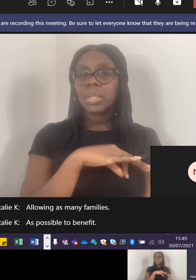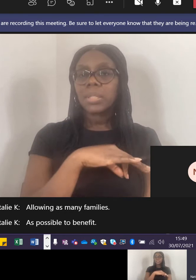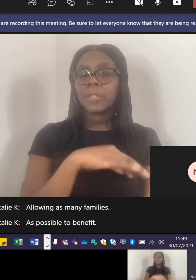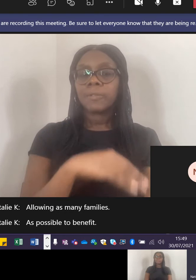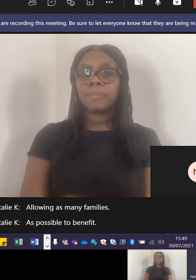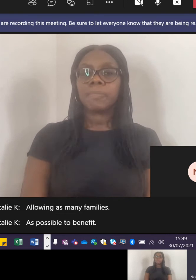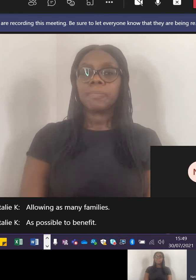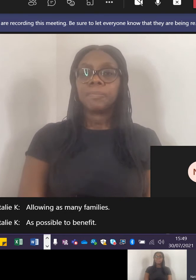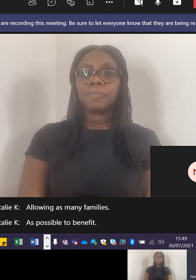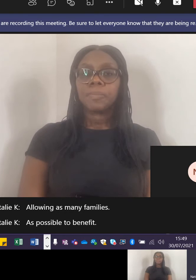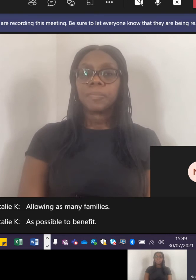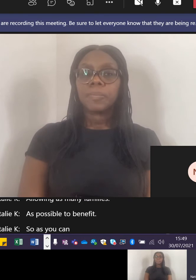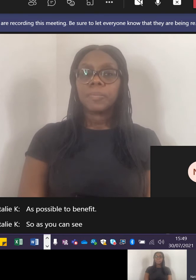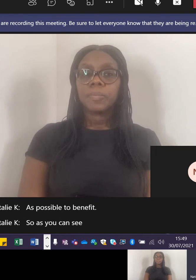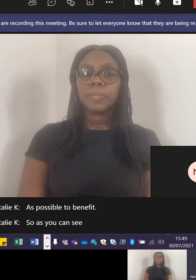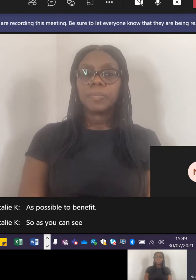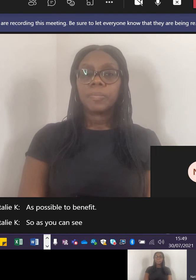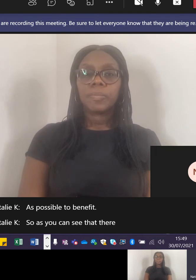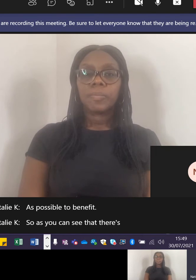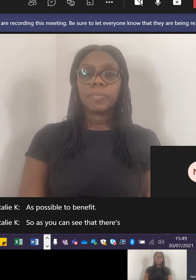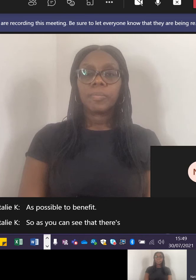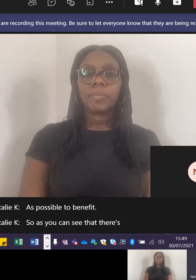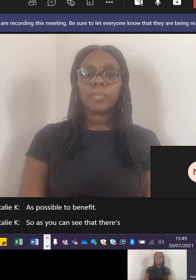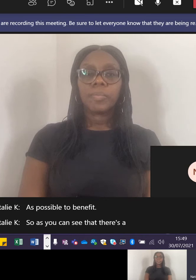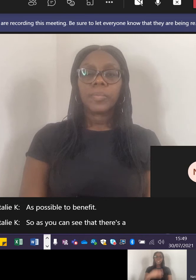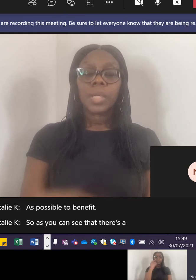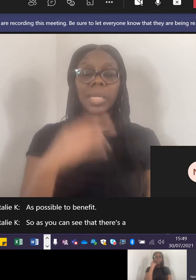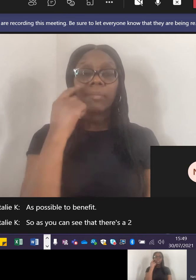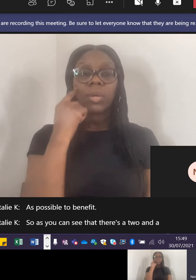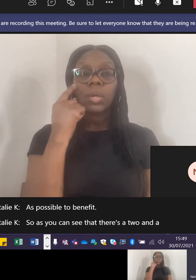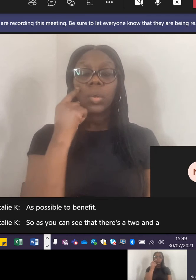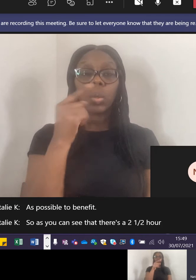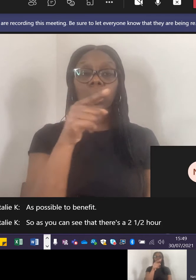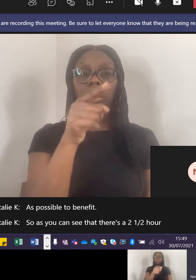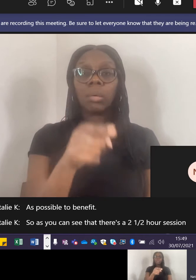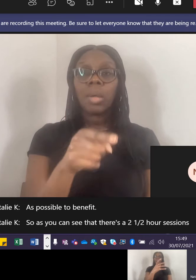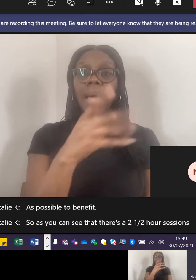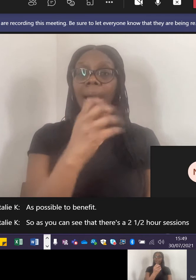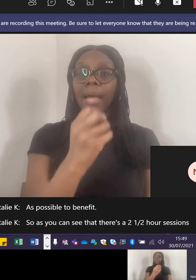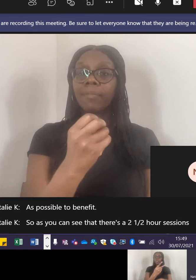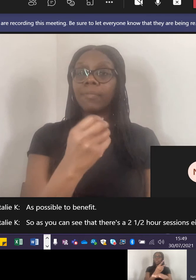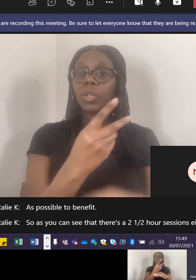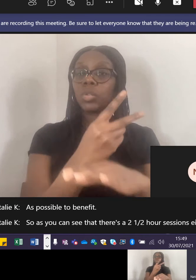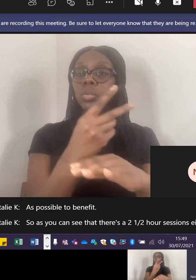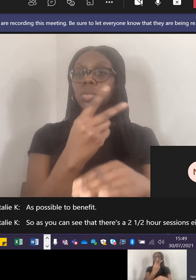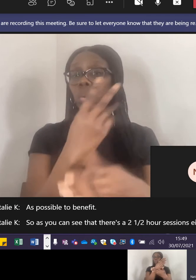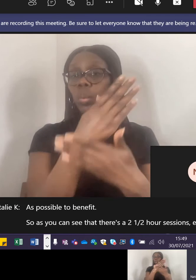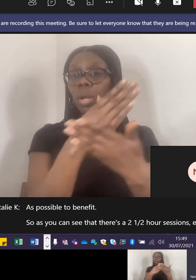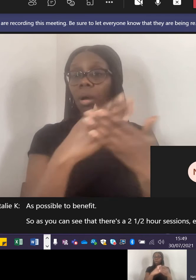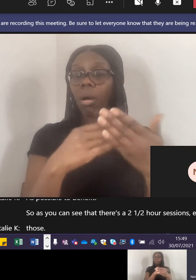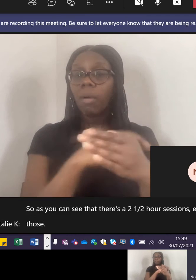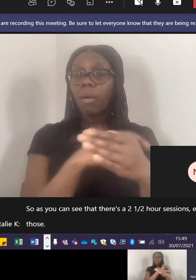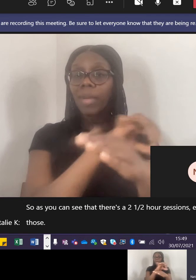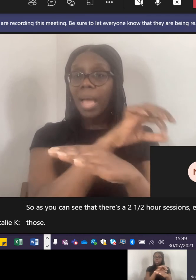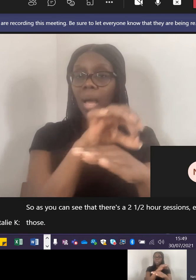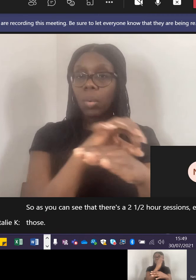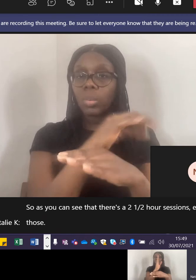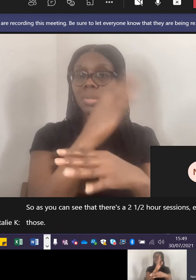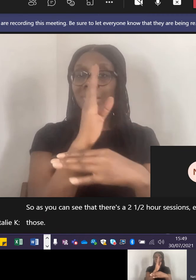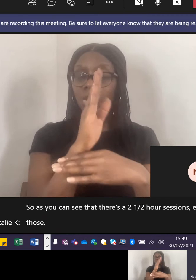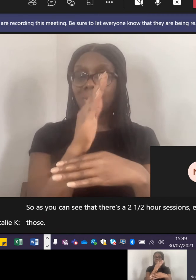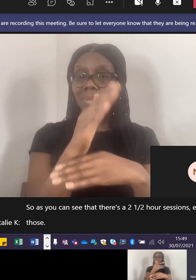So as you can see there, there's 2.5 hour sessions, 8 of those, delivered